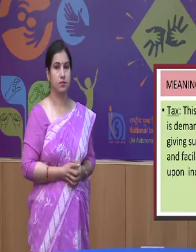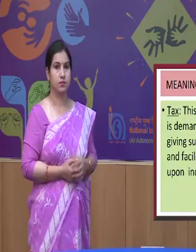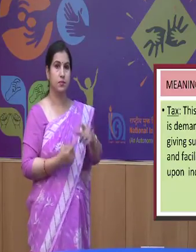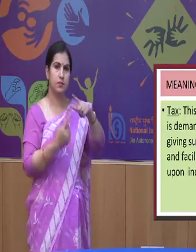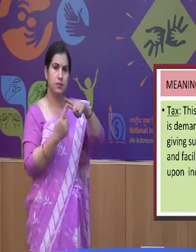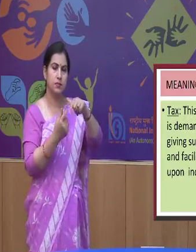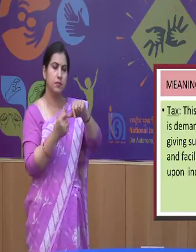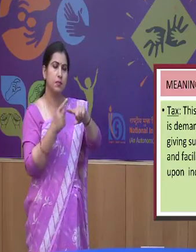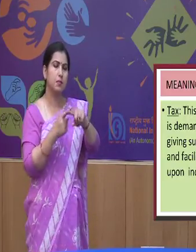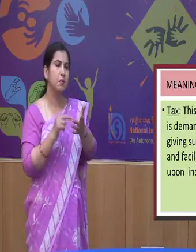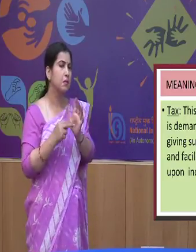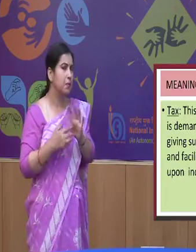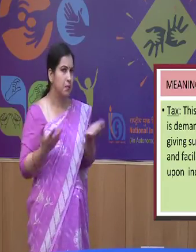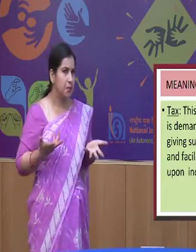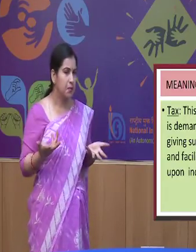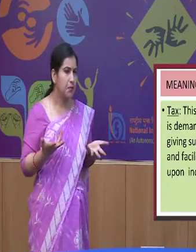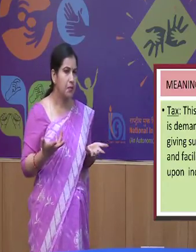What does this word mean?